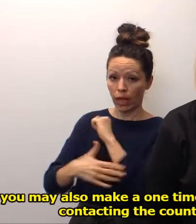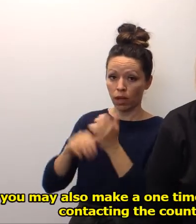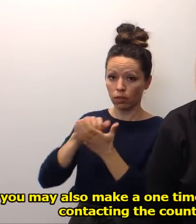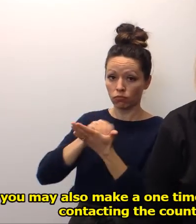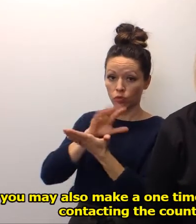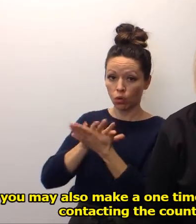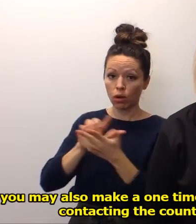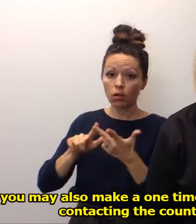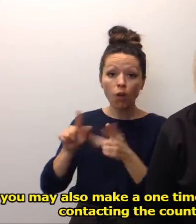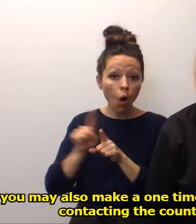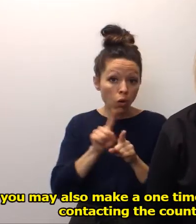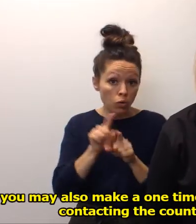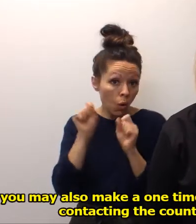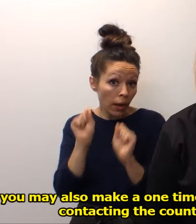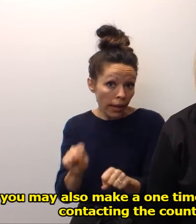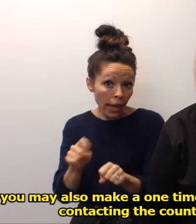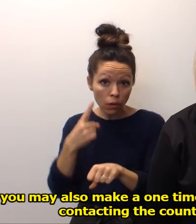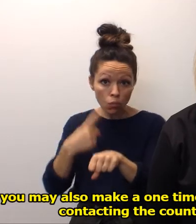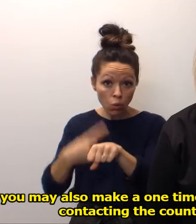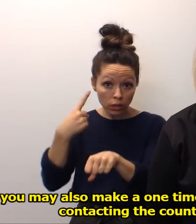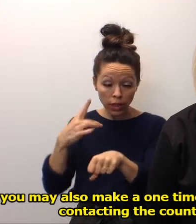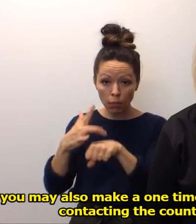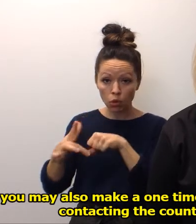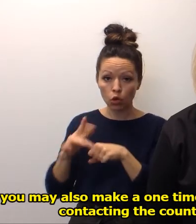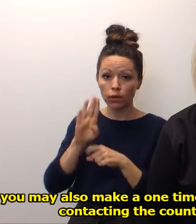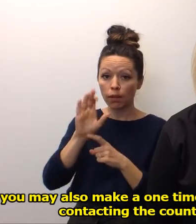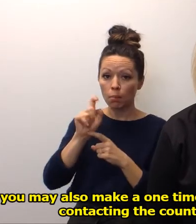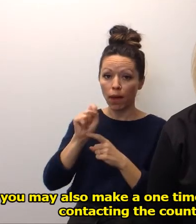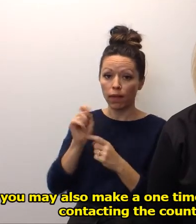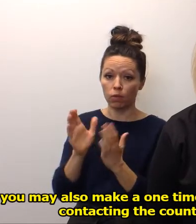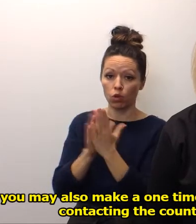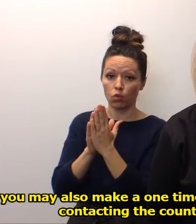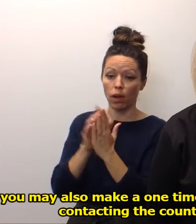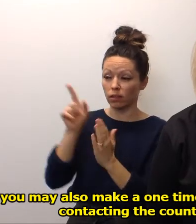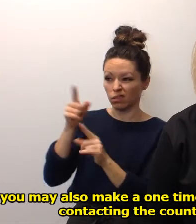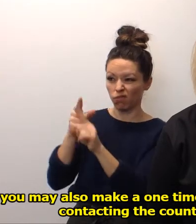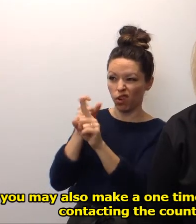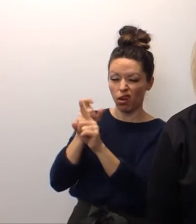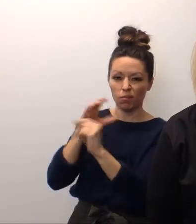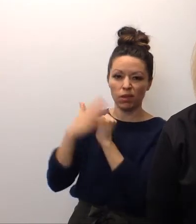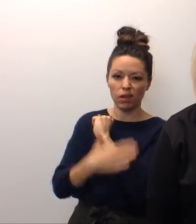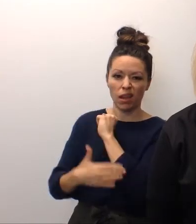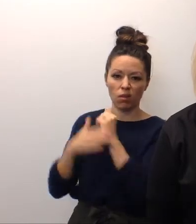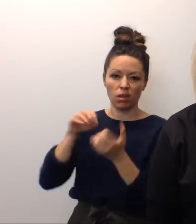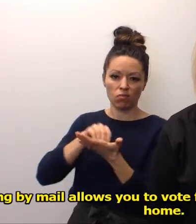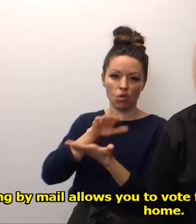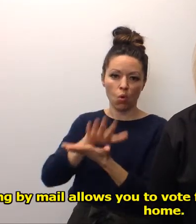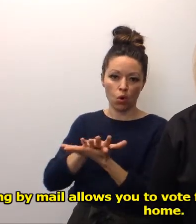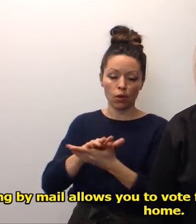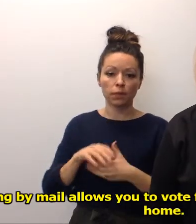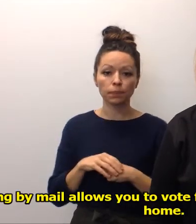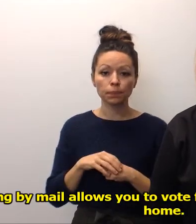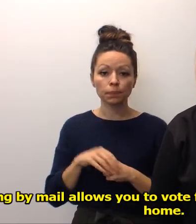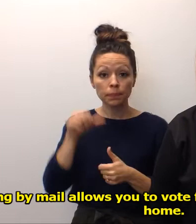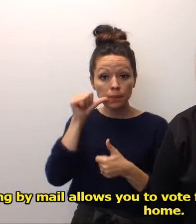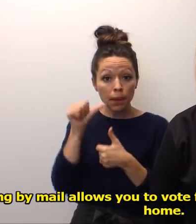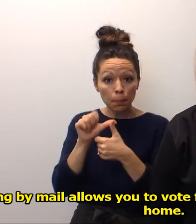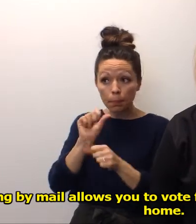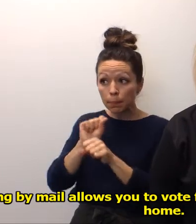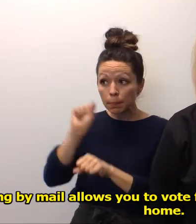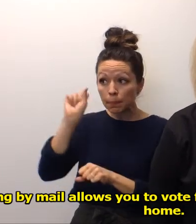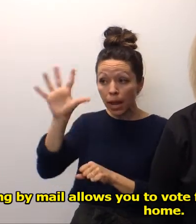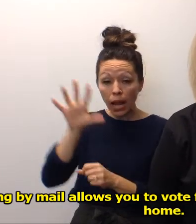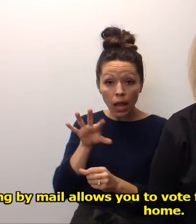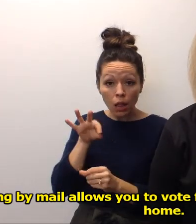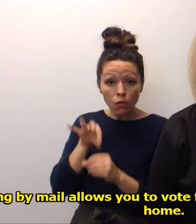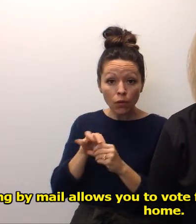you may also make a one-time early ballot request by contacting the county recorder. Voting by mail allows you to vote